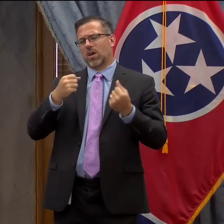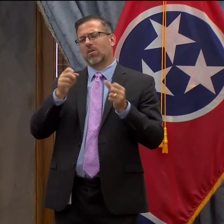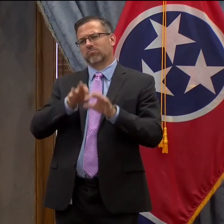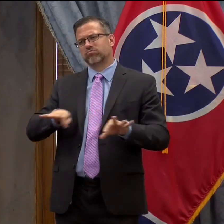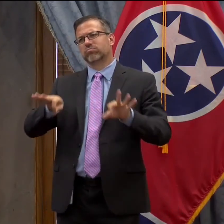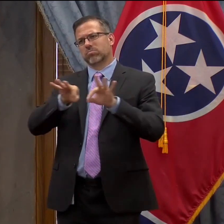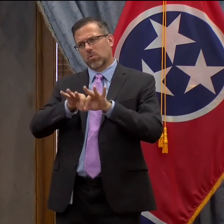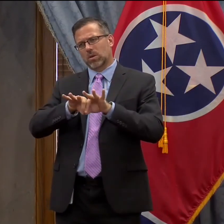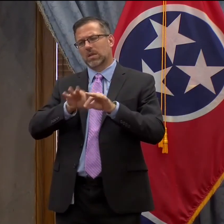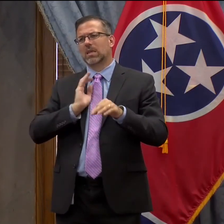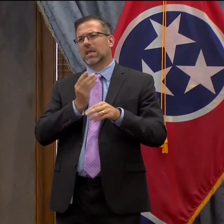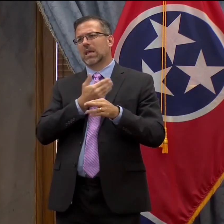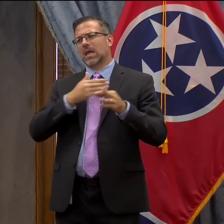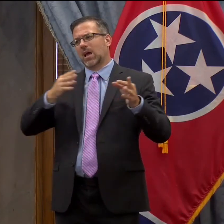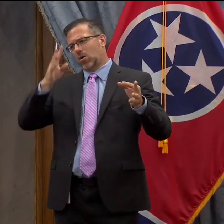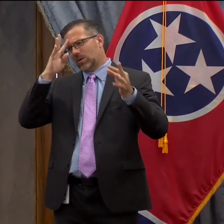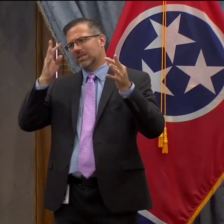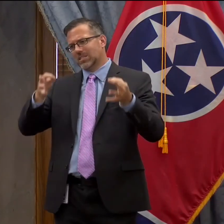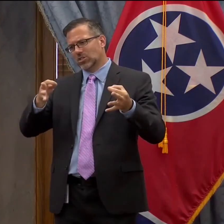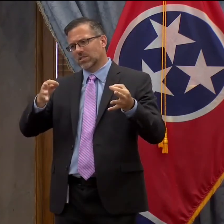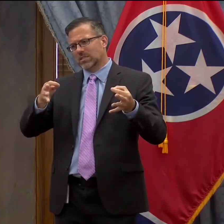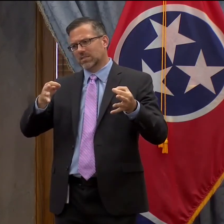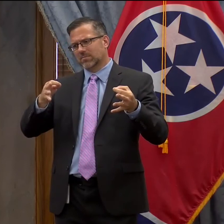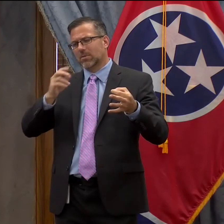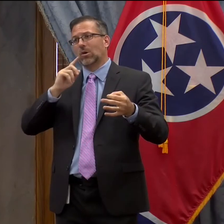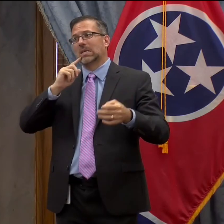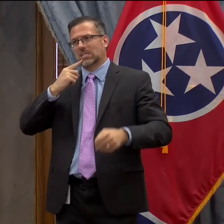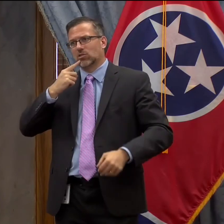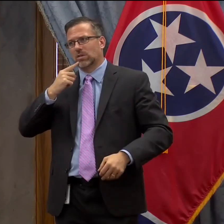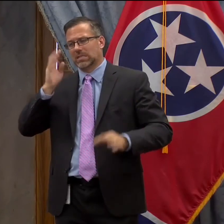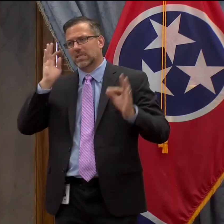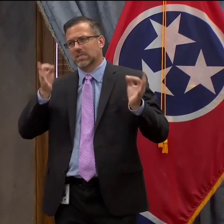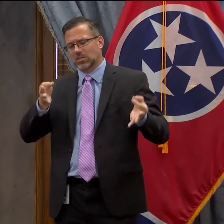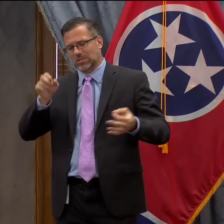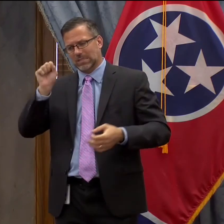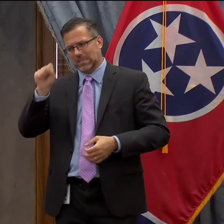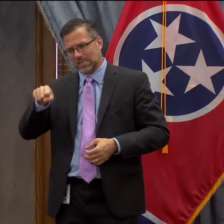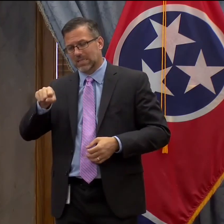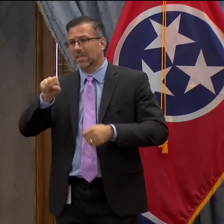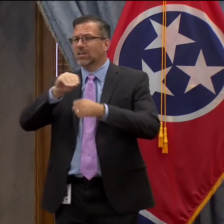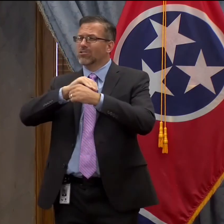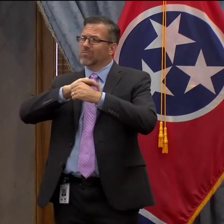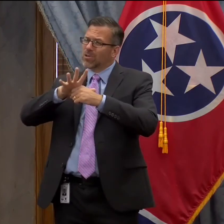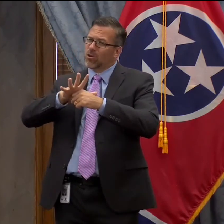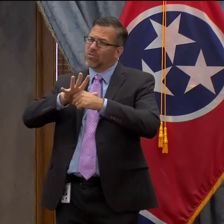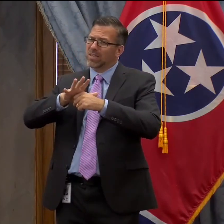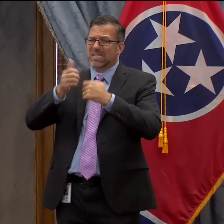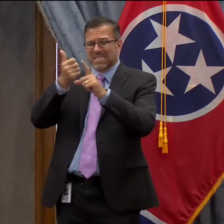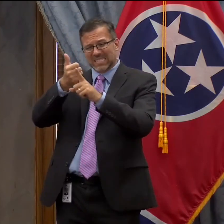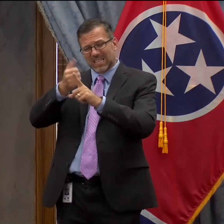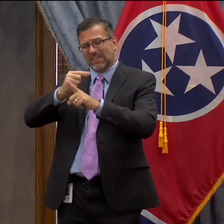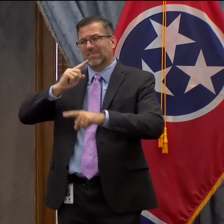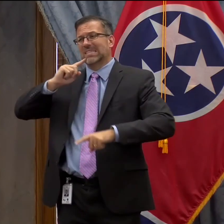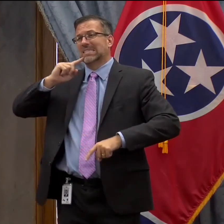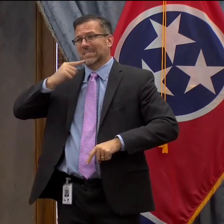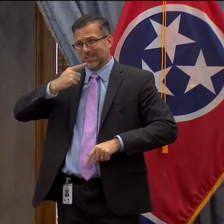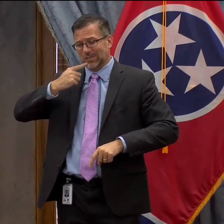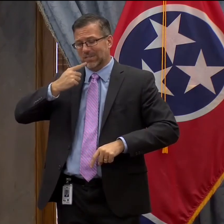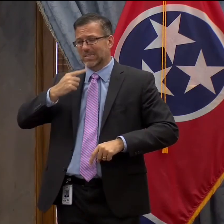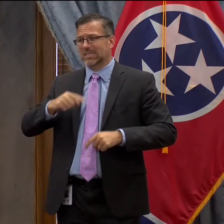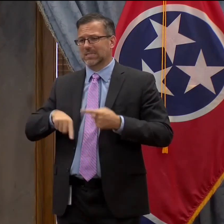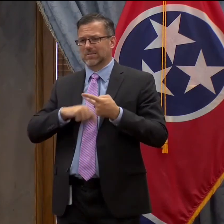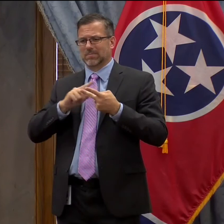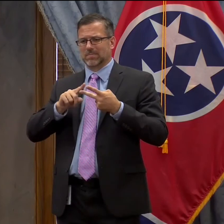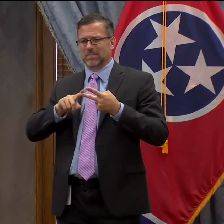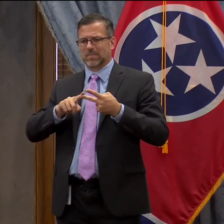make to protect them are serious. This pandemic is serious. The cost